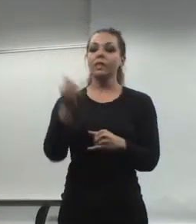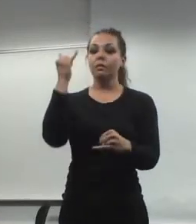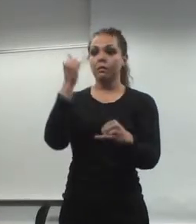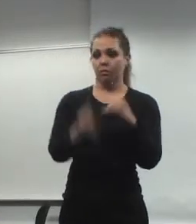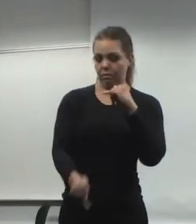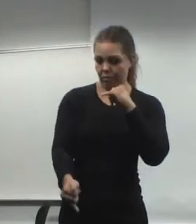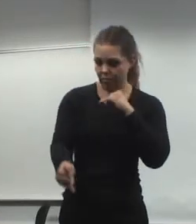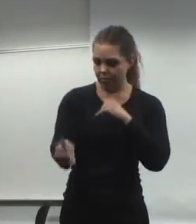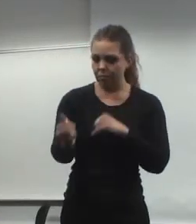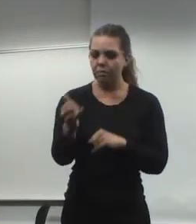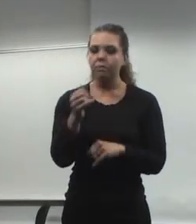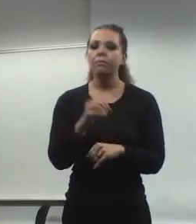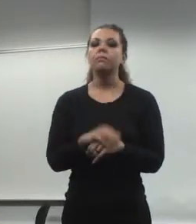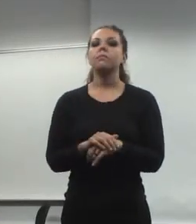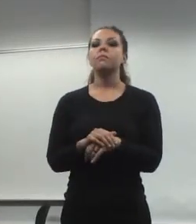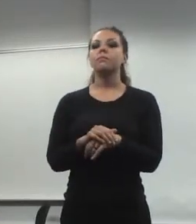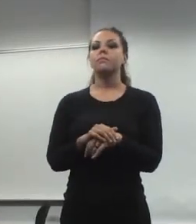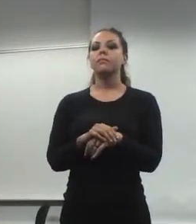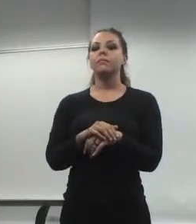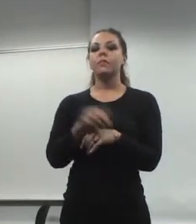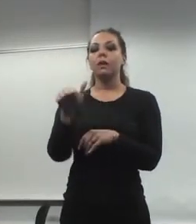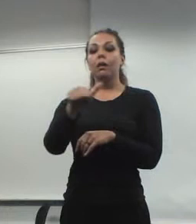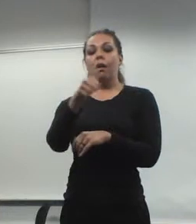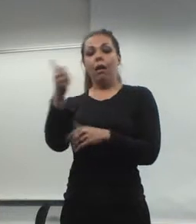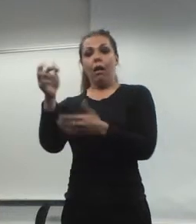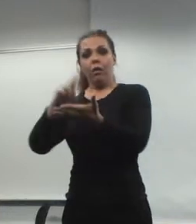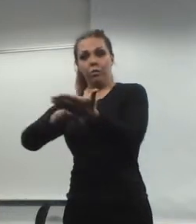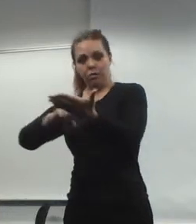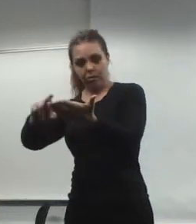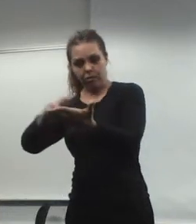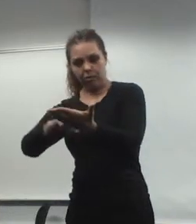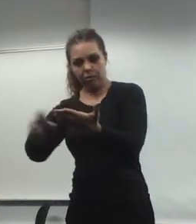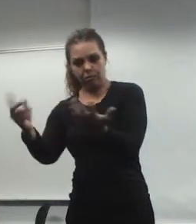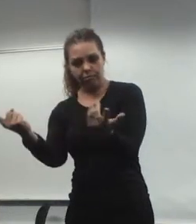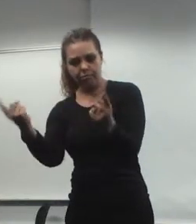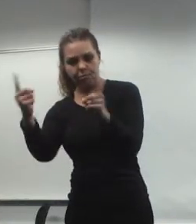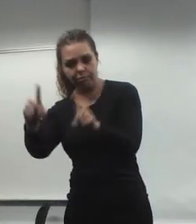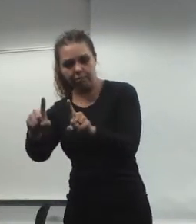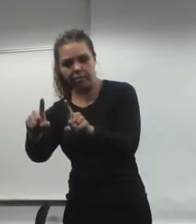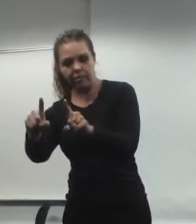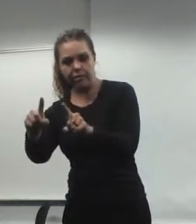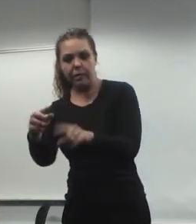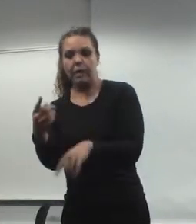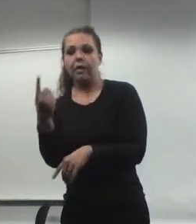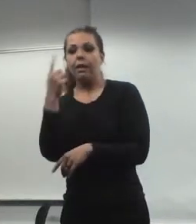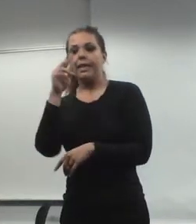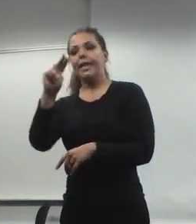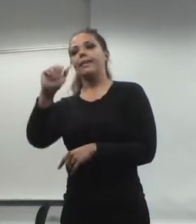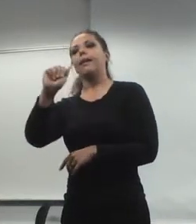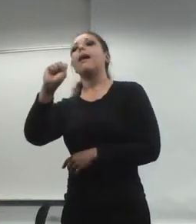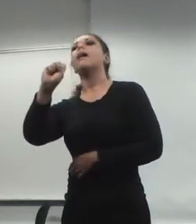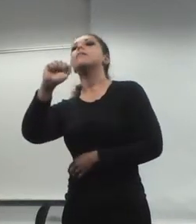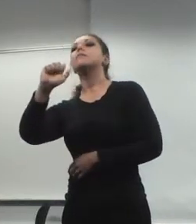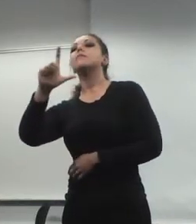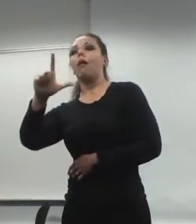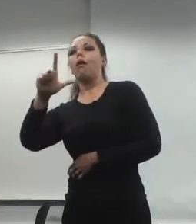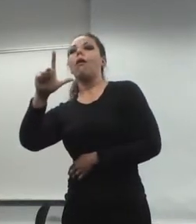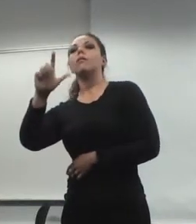about was another research study with nasal spray. And a